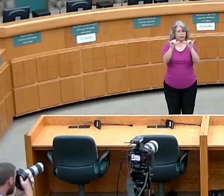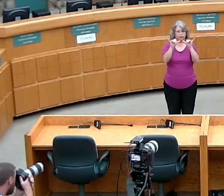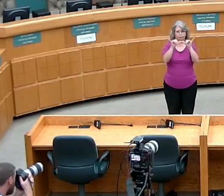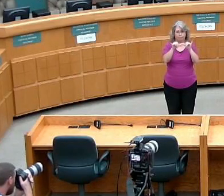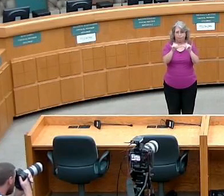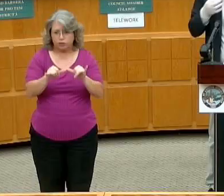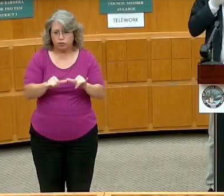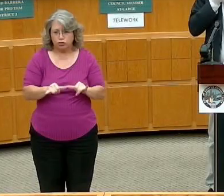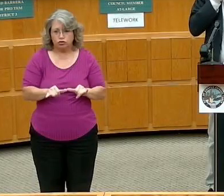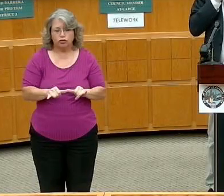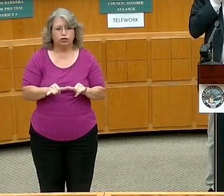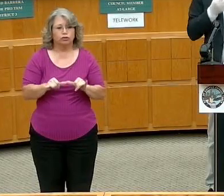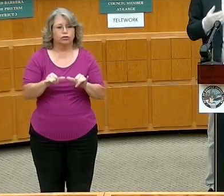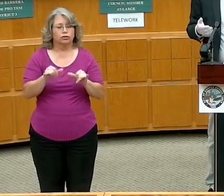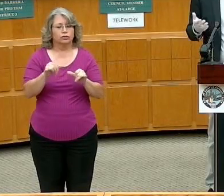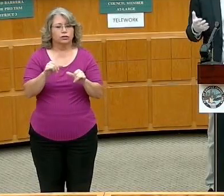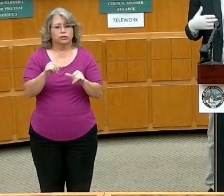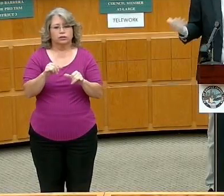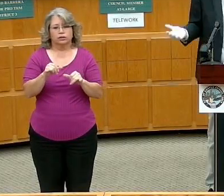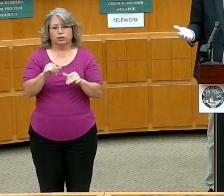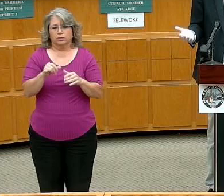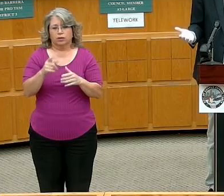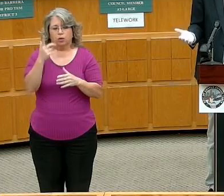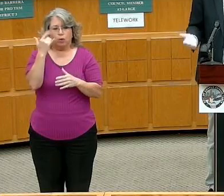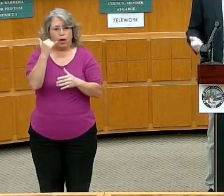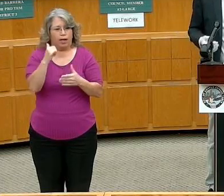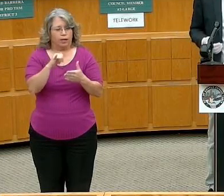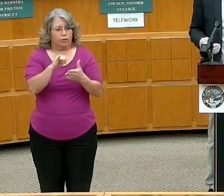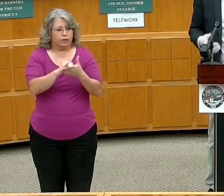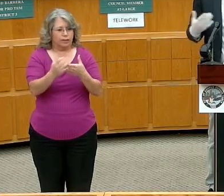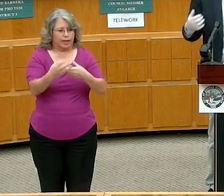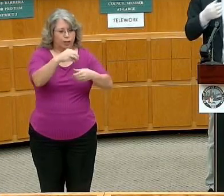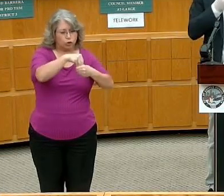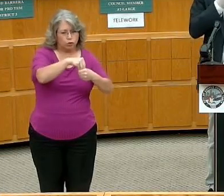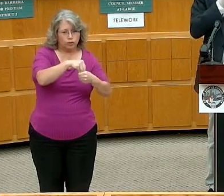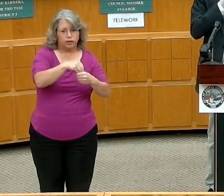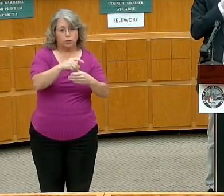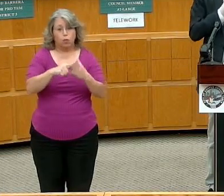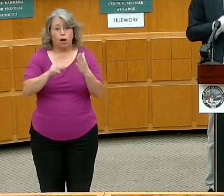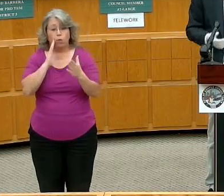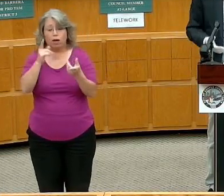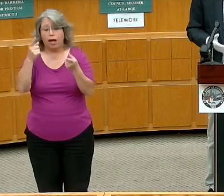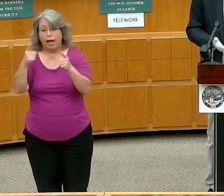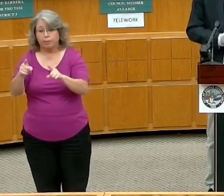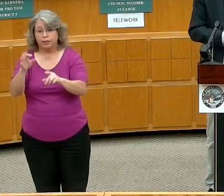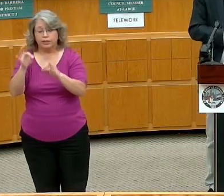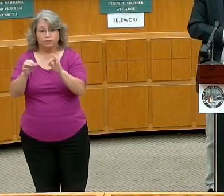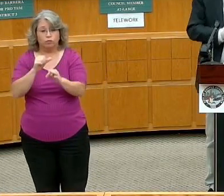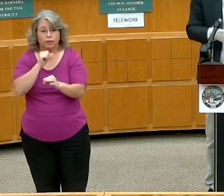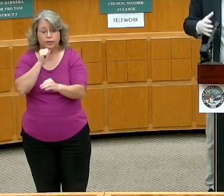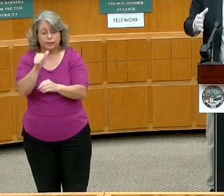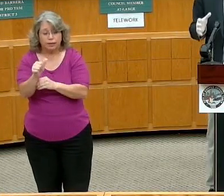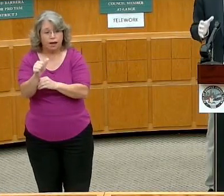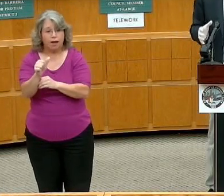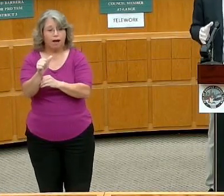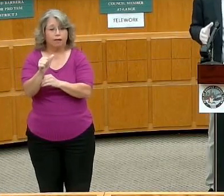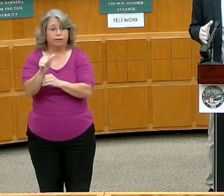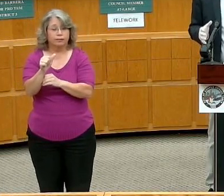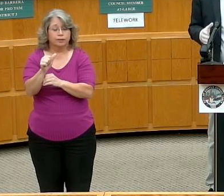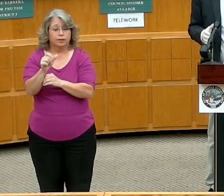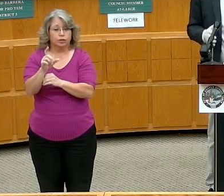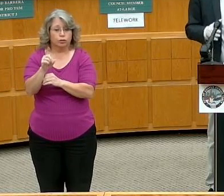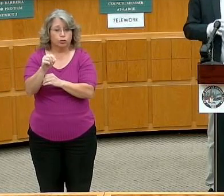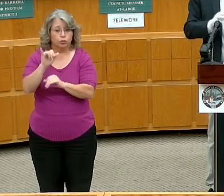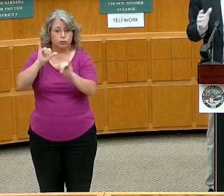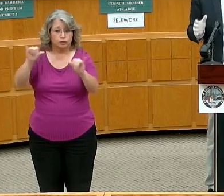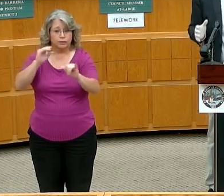took. Why were those measures implanted, and what would have happened if we didn't? You'll see comparison for that. So it's going to be a little longer